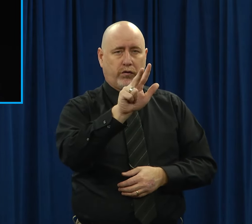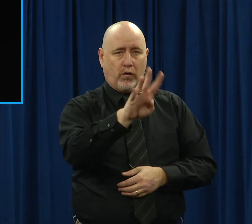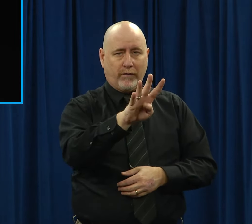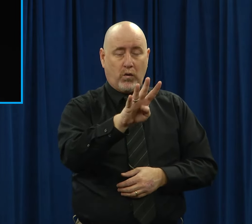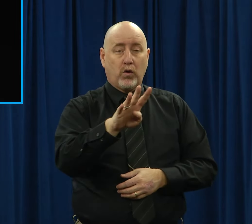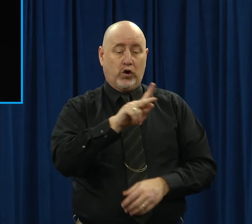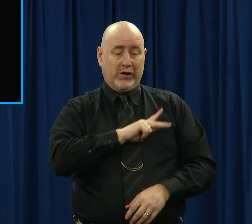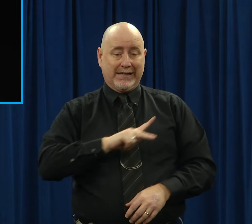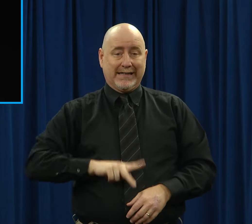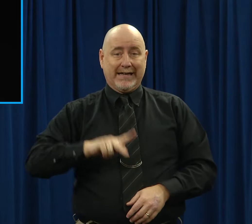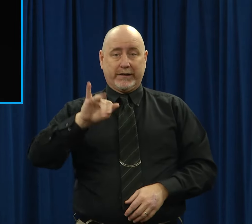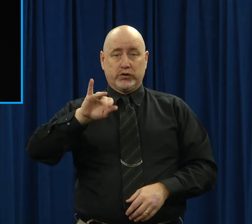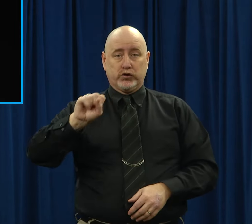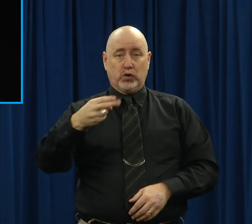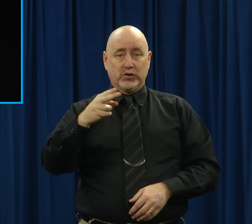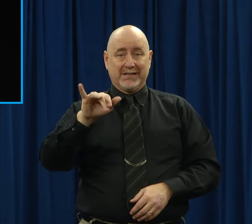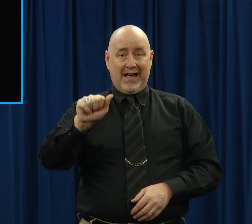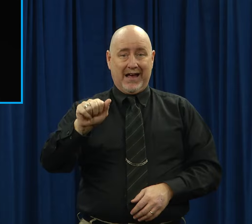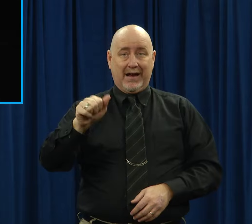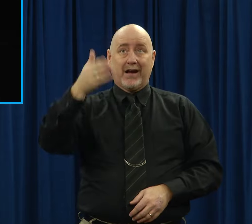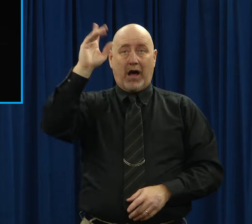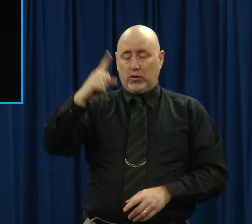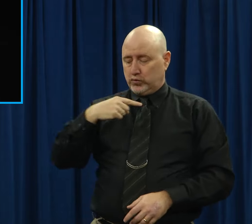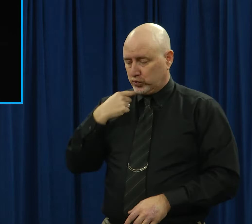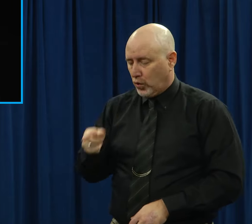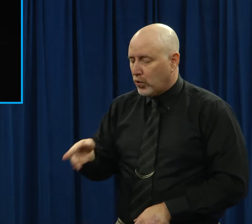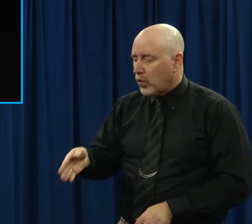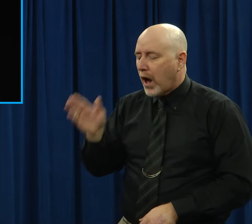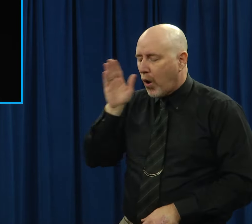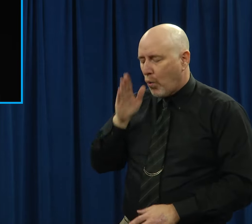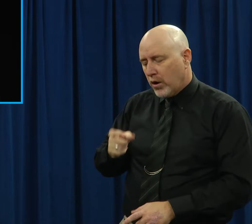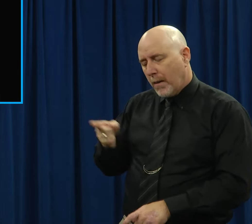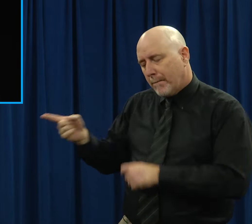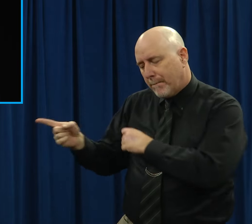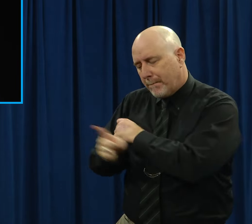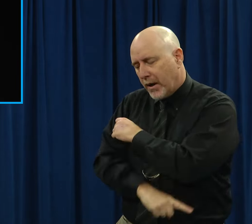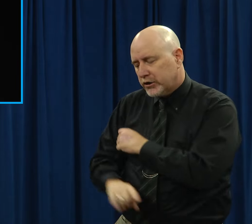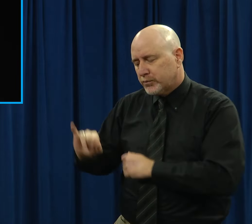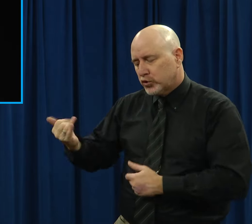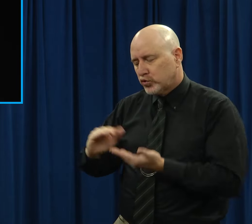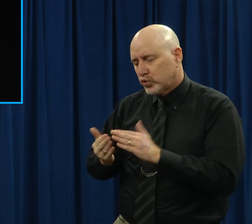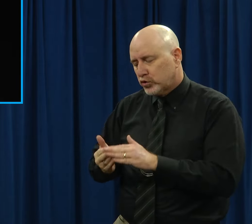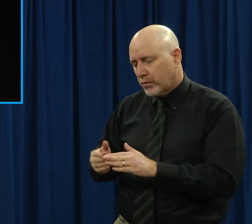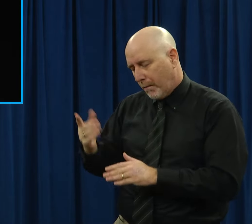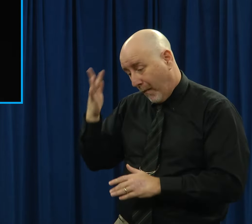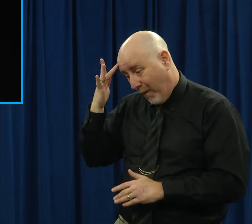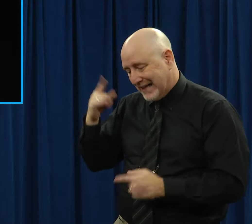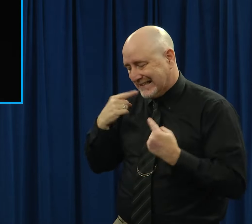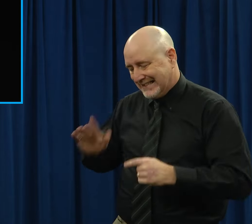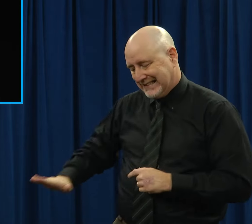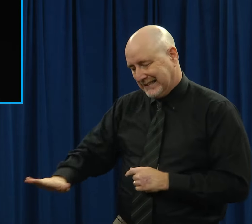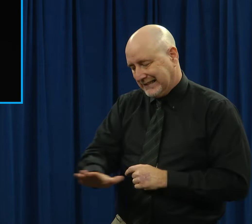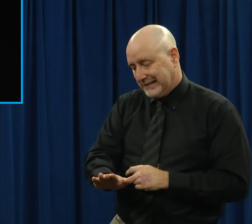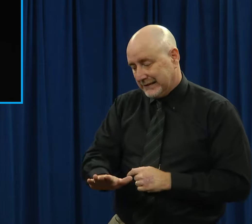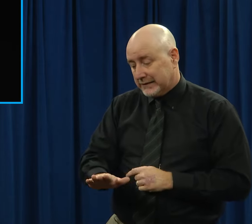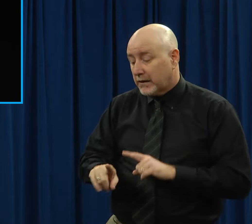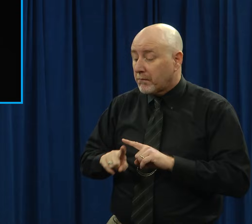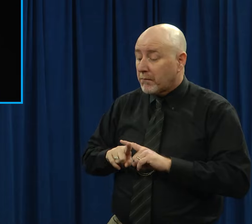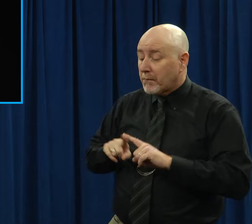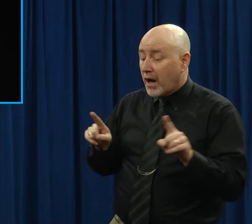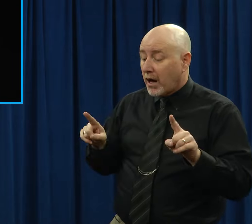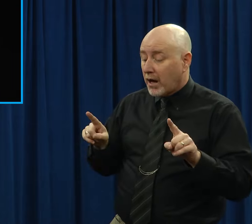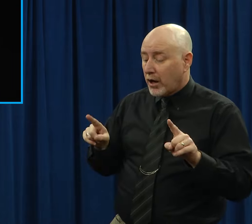chapter 34, King Josiah was told by God that God was going to bring punishment upon Jerusalem for their